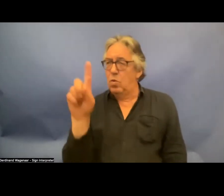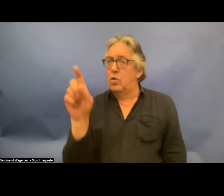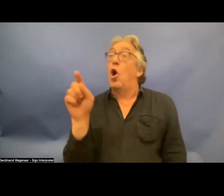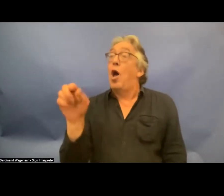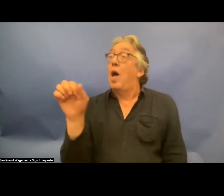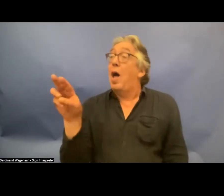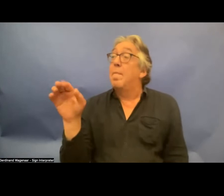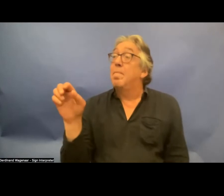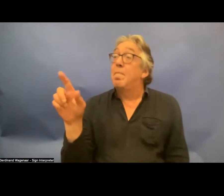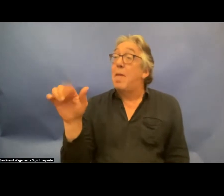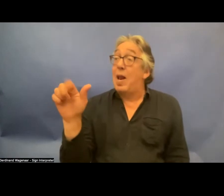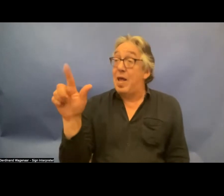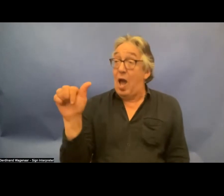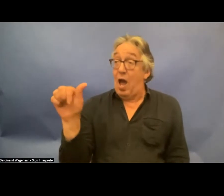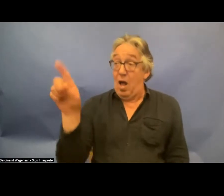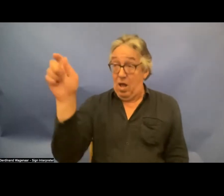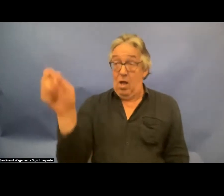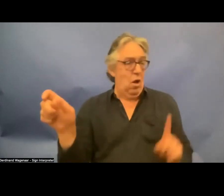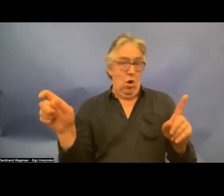Adrian.